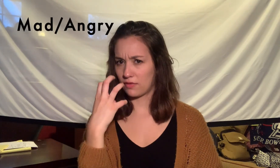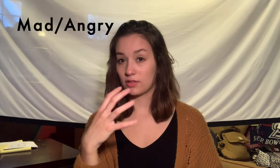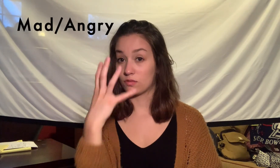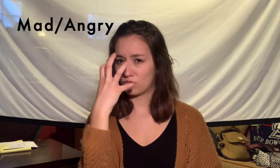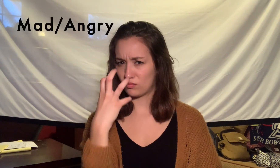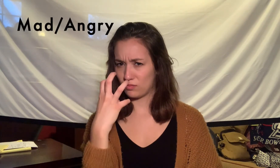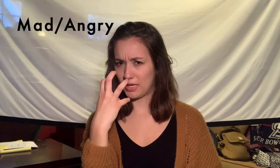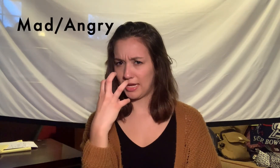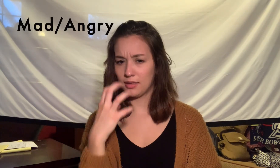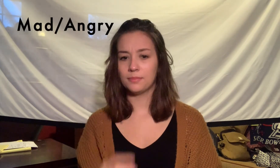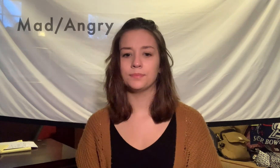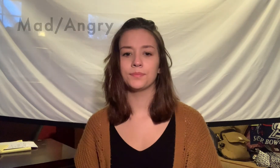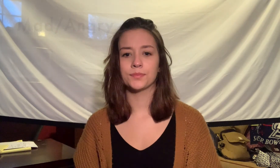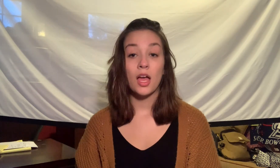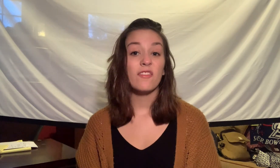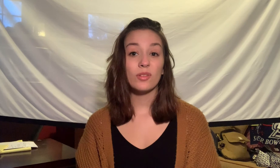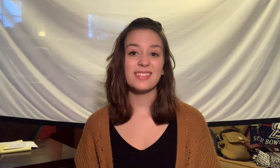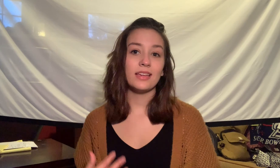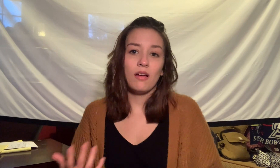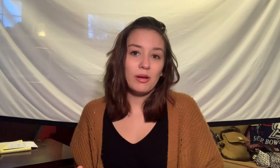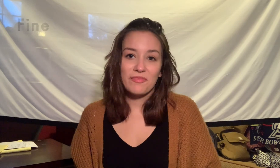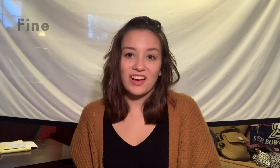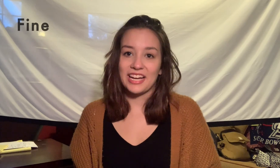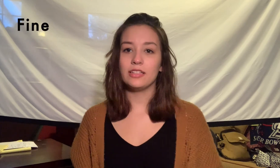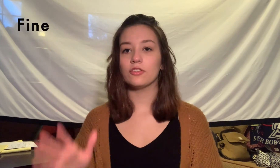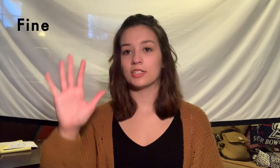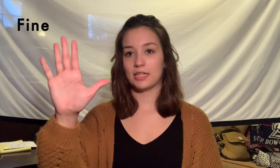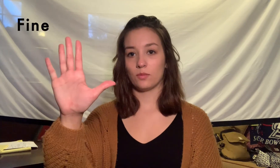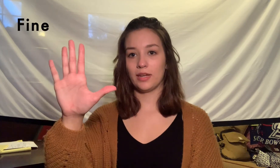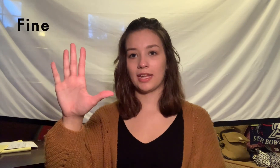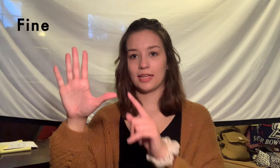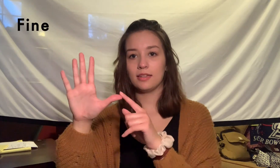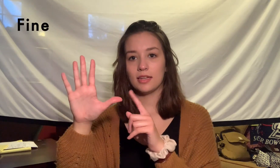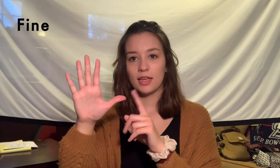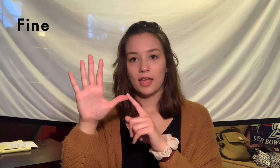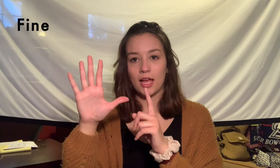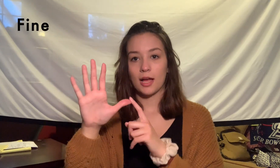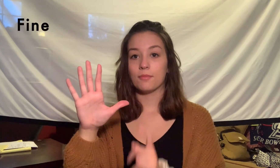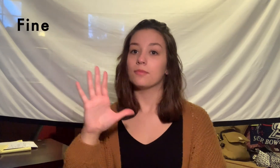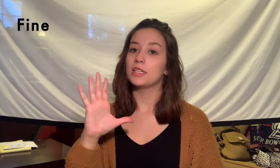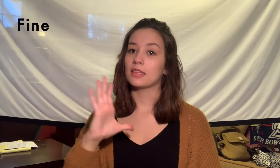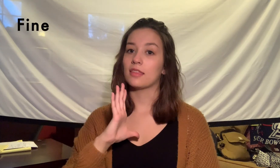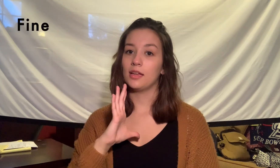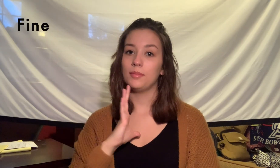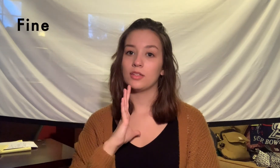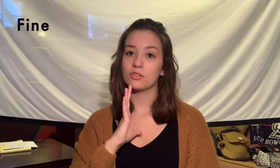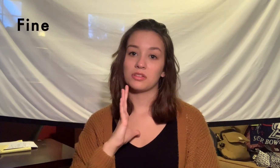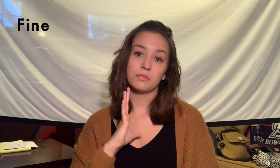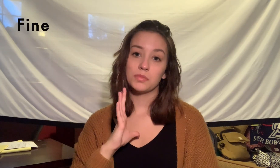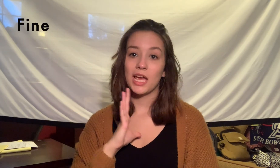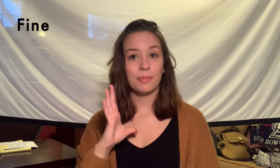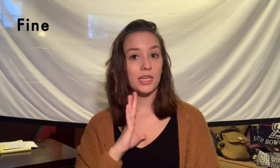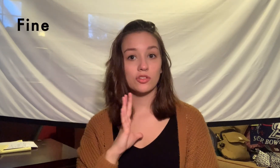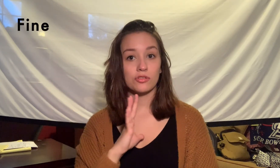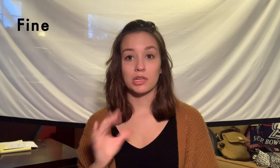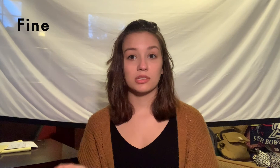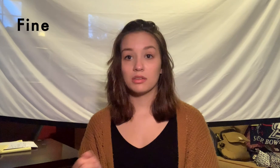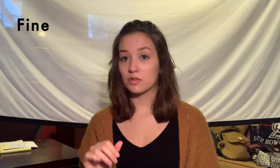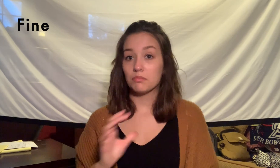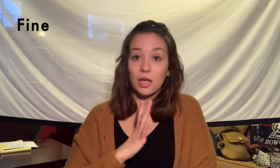So mad. You're gonna say, oh, I'm fine. You're just take one hand, take the thumb, and you're just gonna tap it against your chest. That's it. I'm